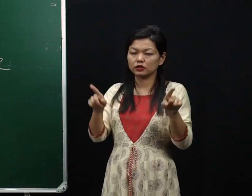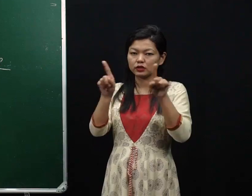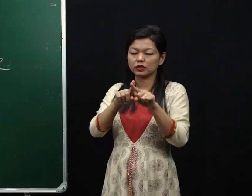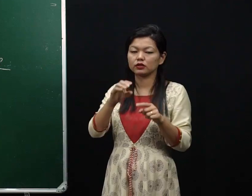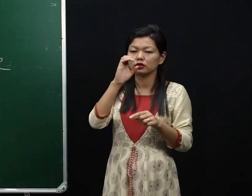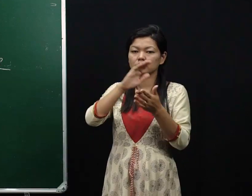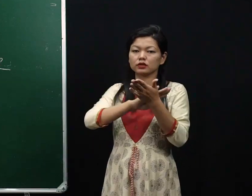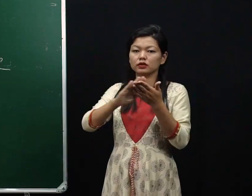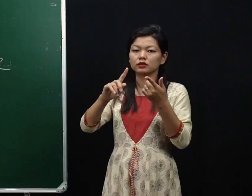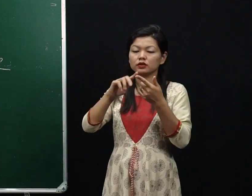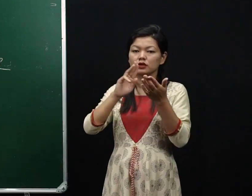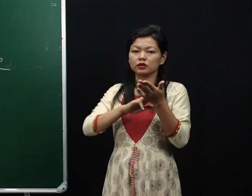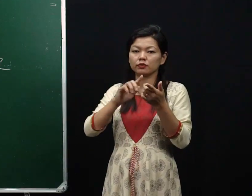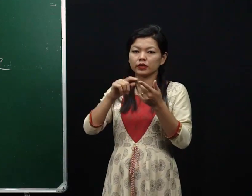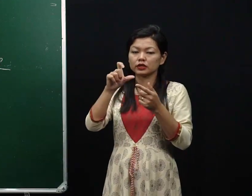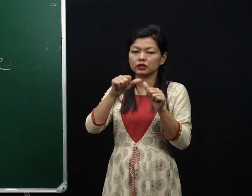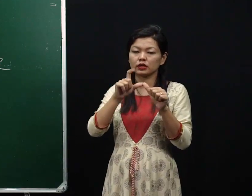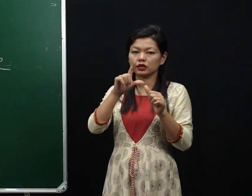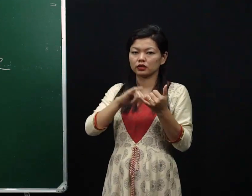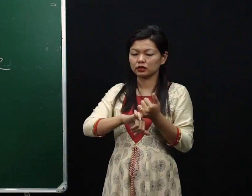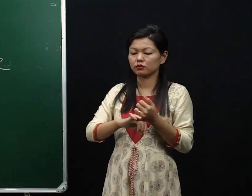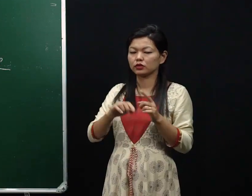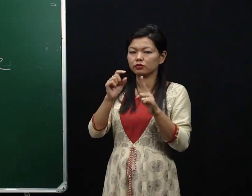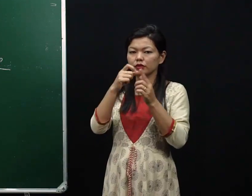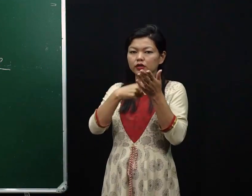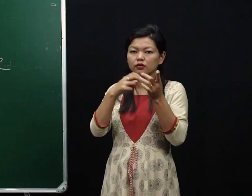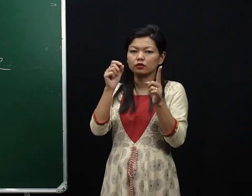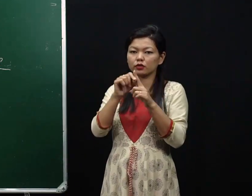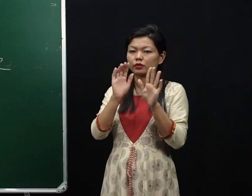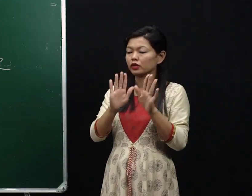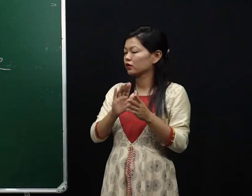study about the reactions, okay? So now the first is